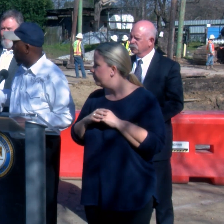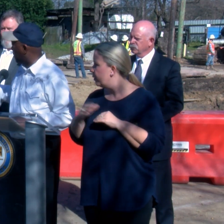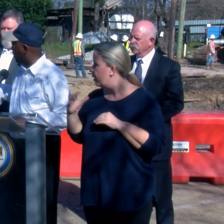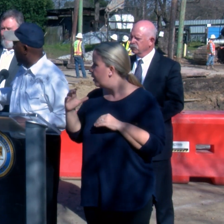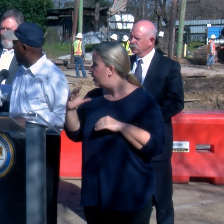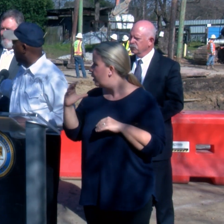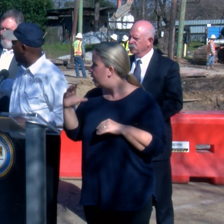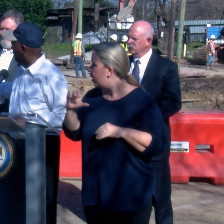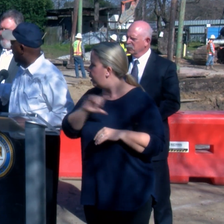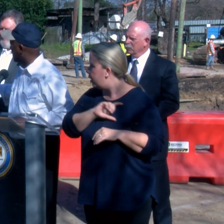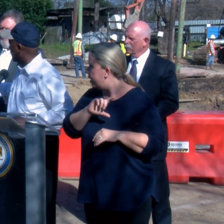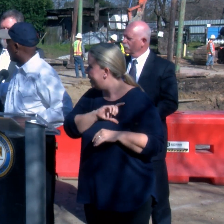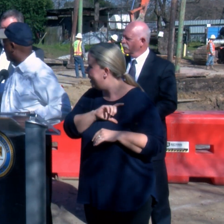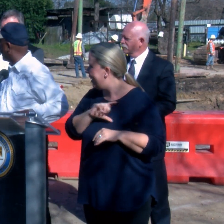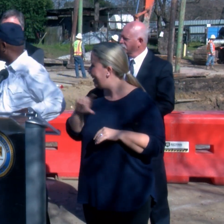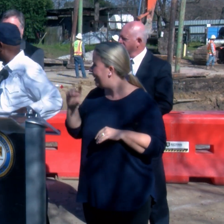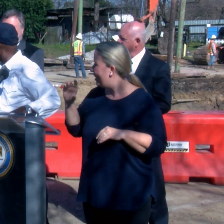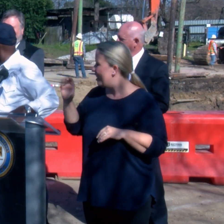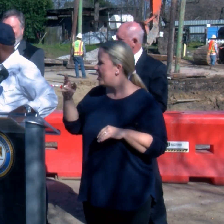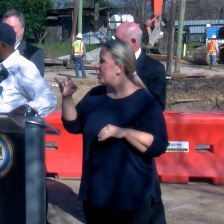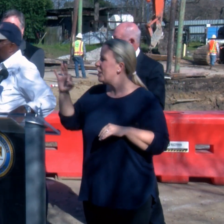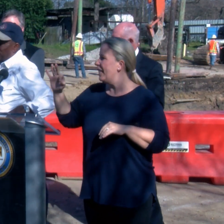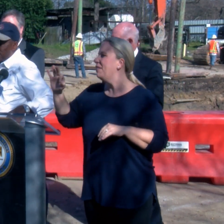Officer Captain Lieutenant, what is it?